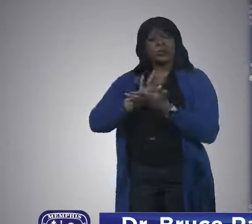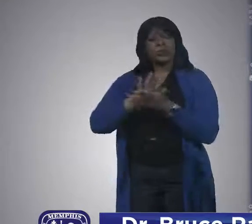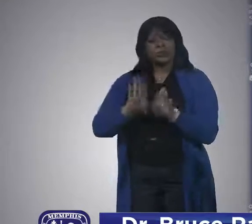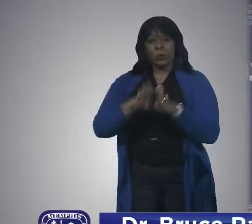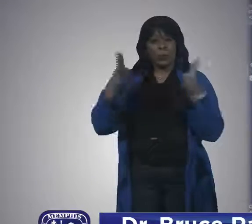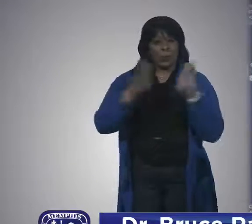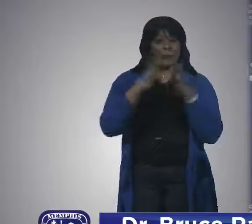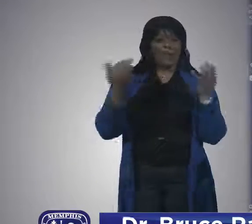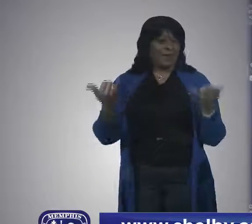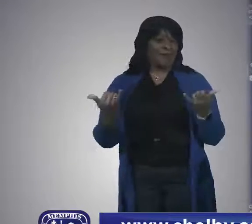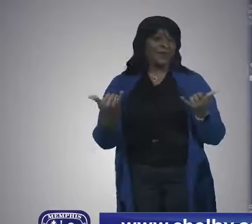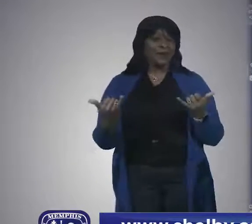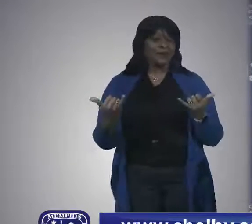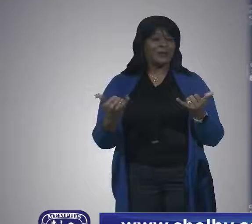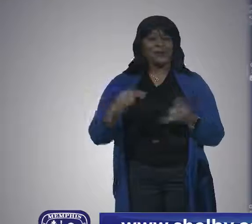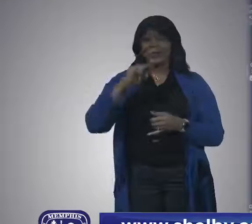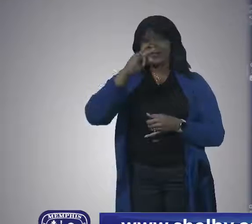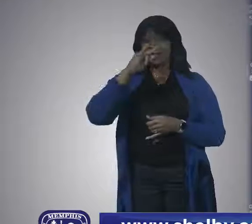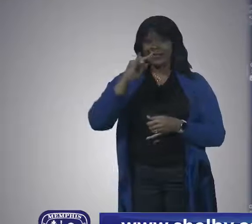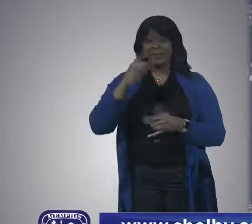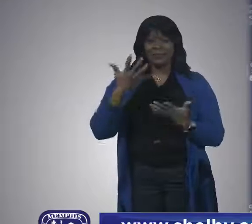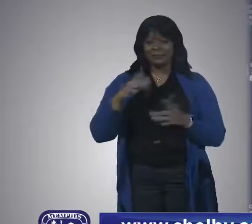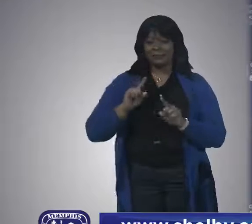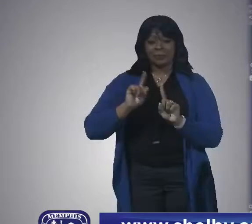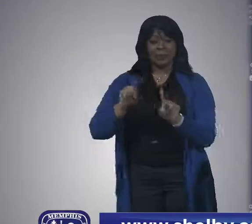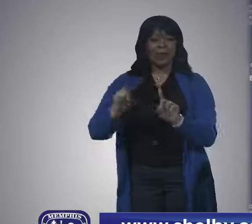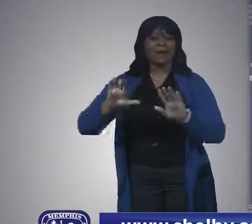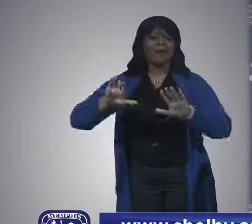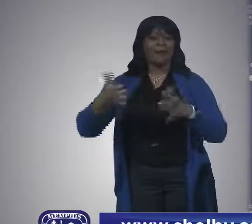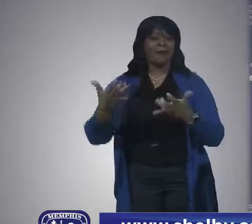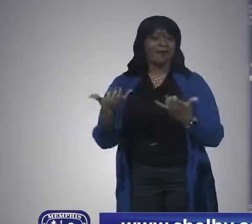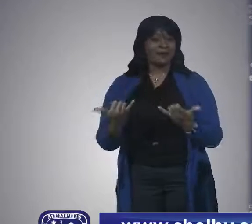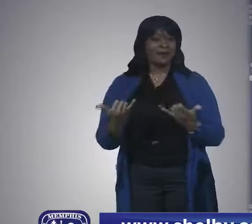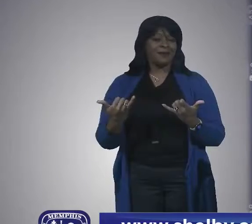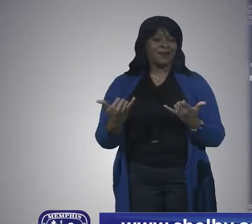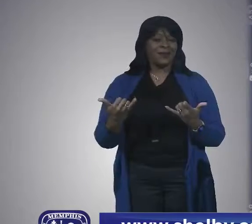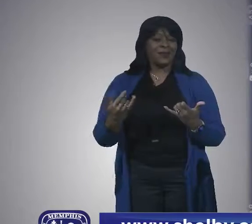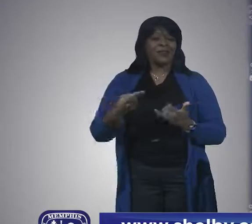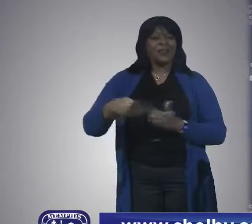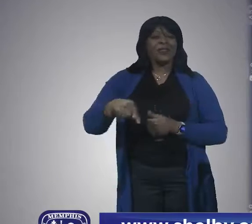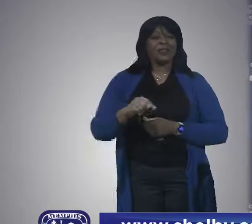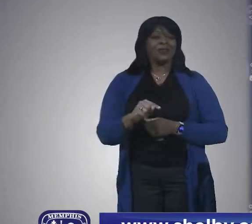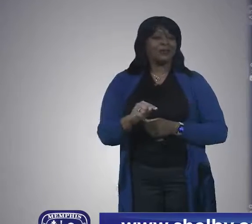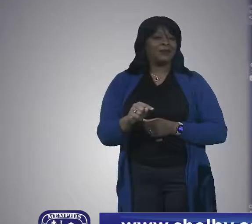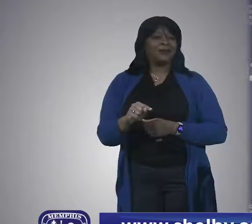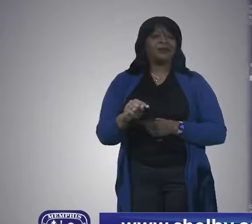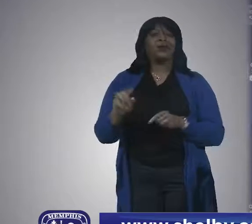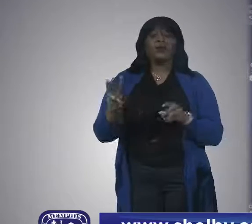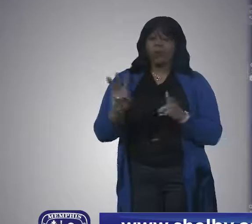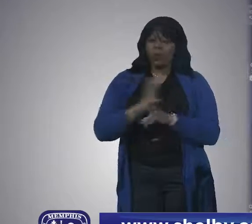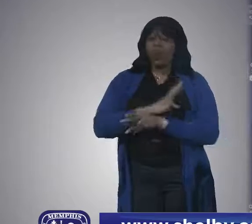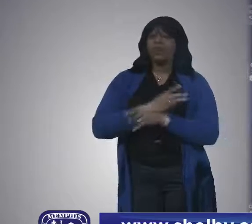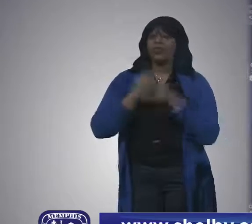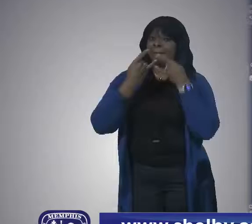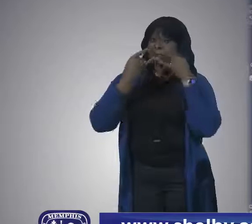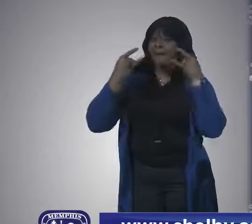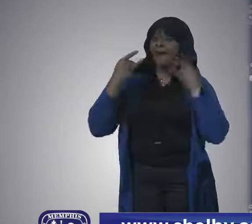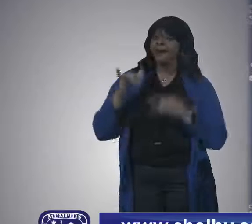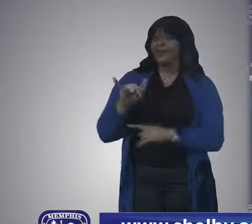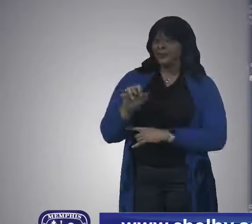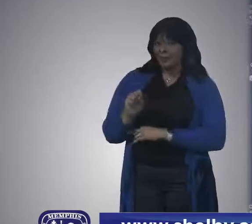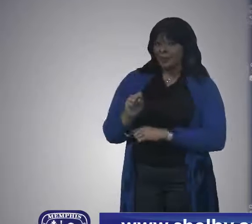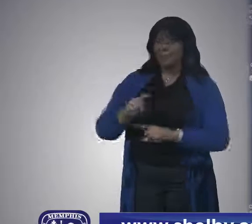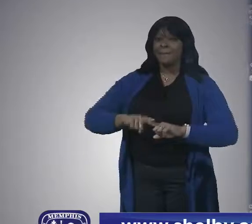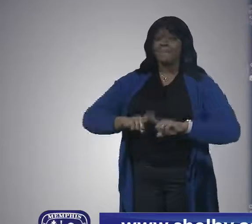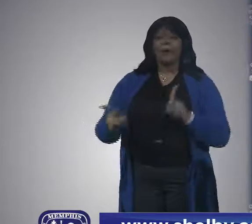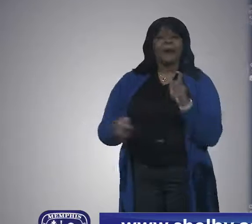open. Kids are back in the class. They are wearing masks,